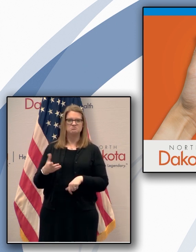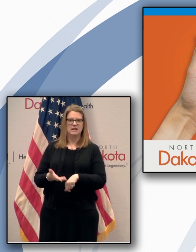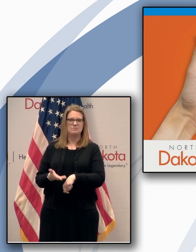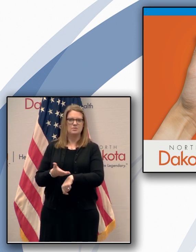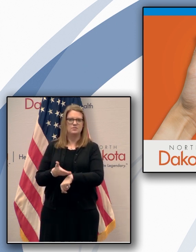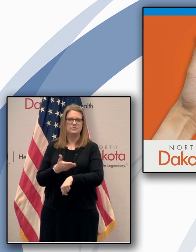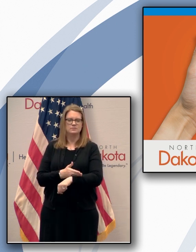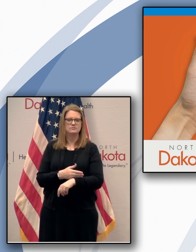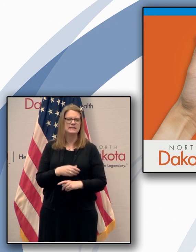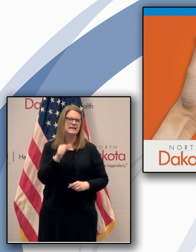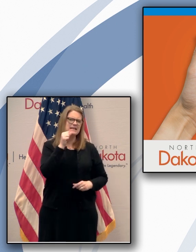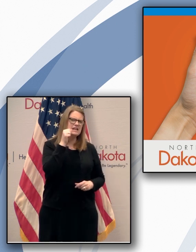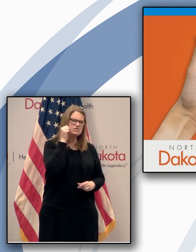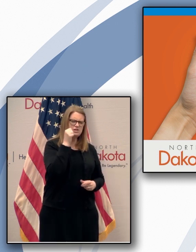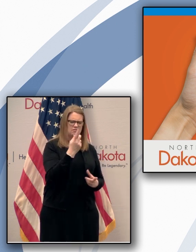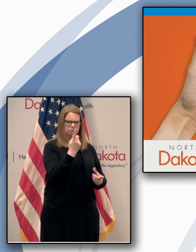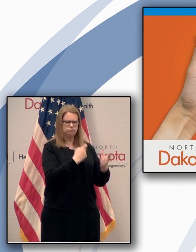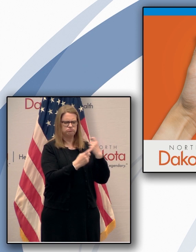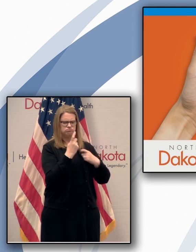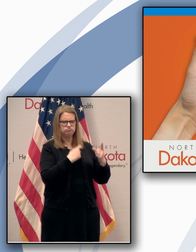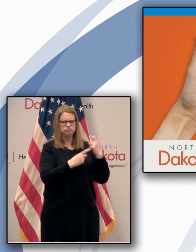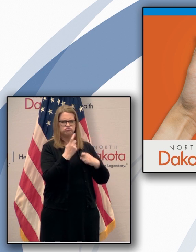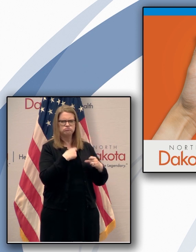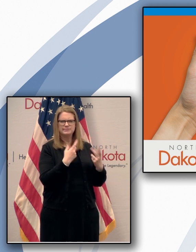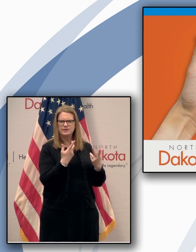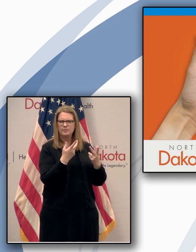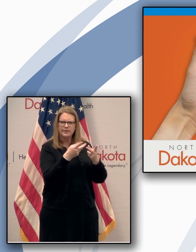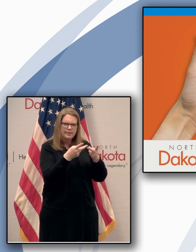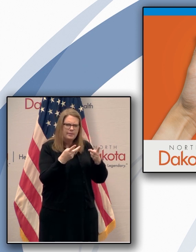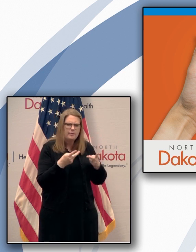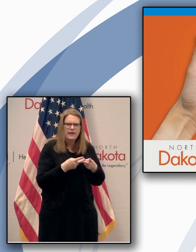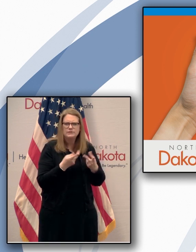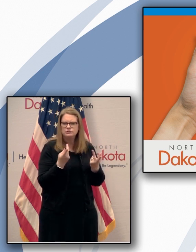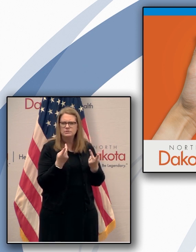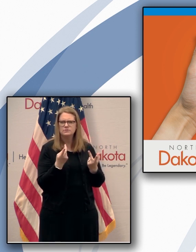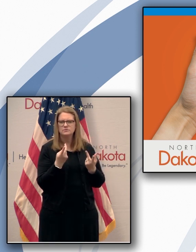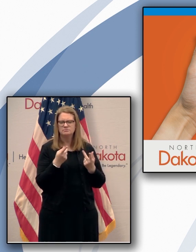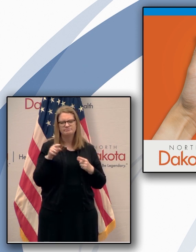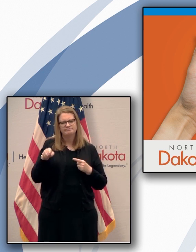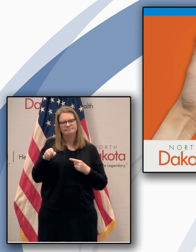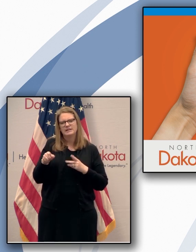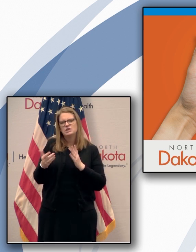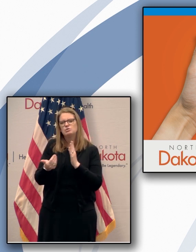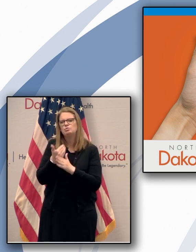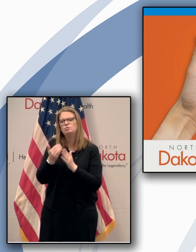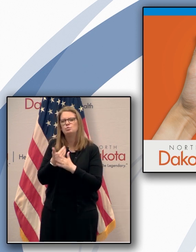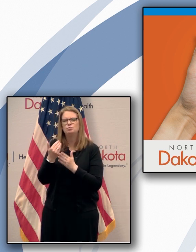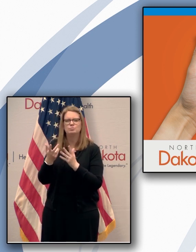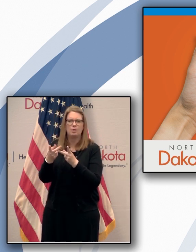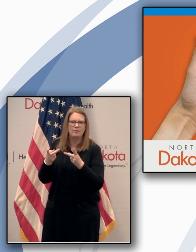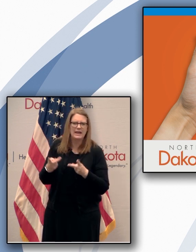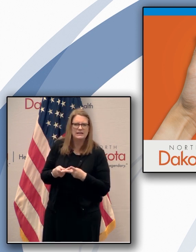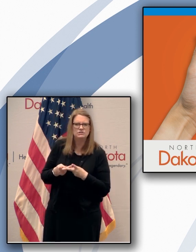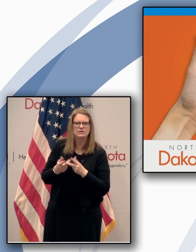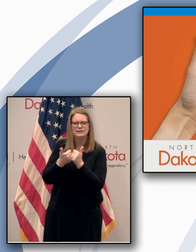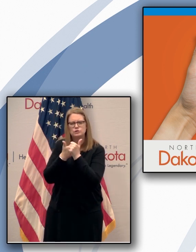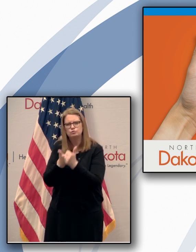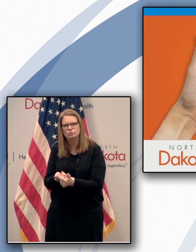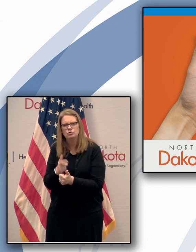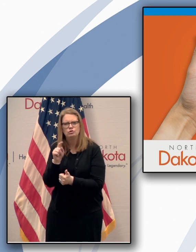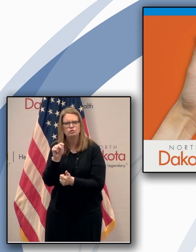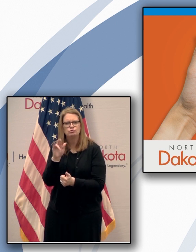We did have some questions yesterday about location. The new version is going to offer improved location tracking and